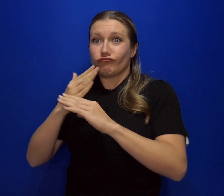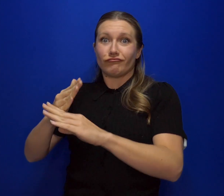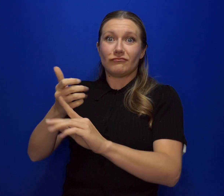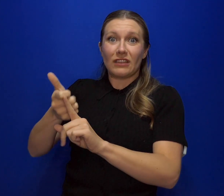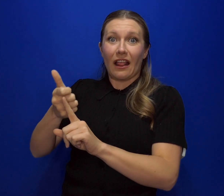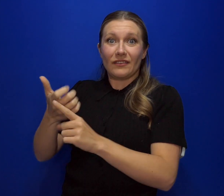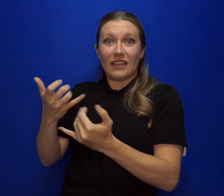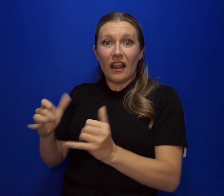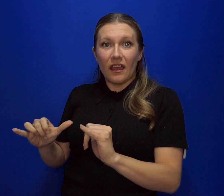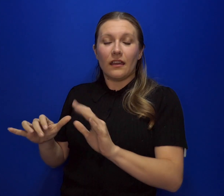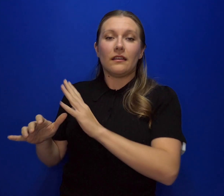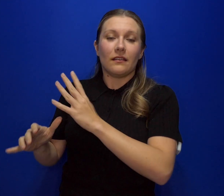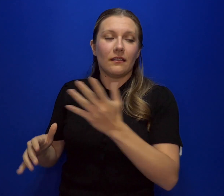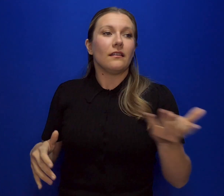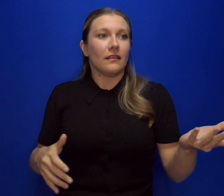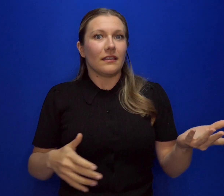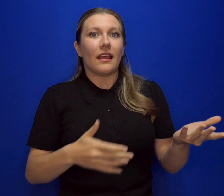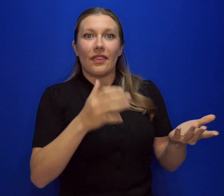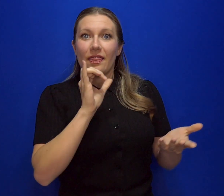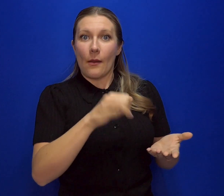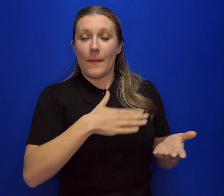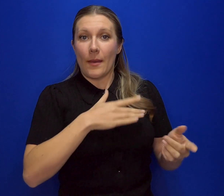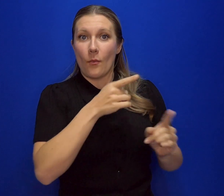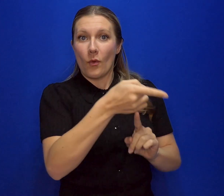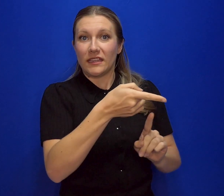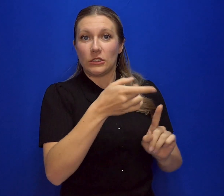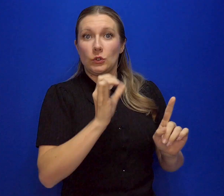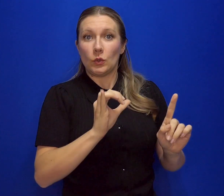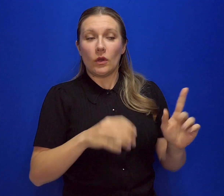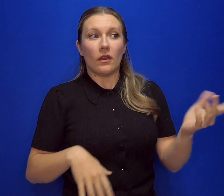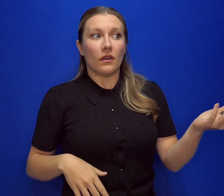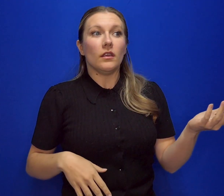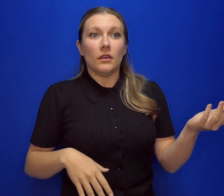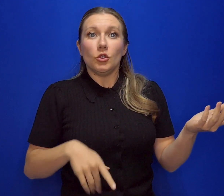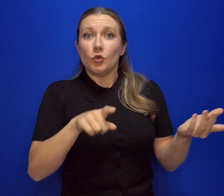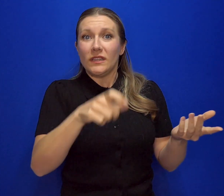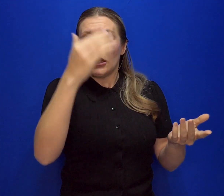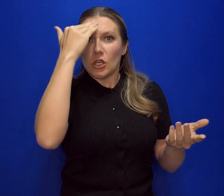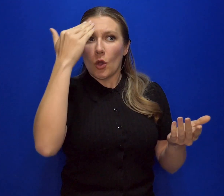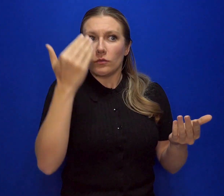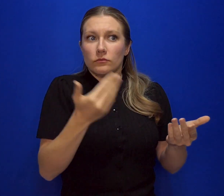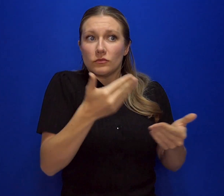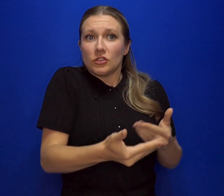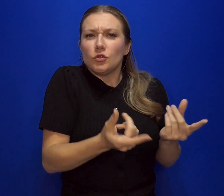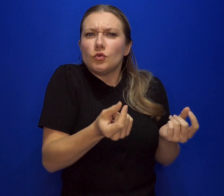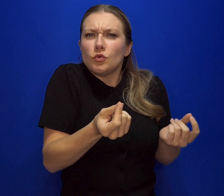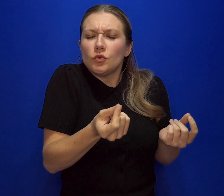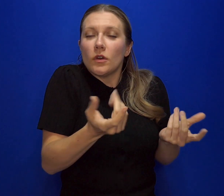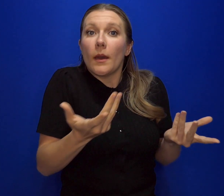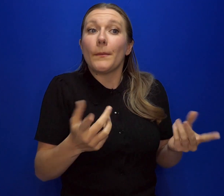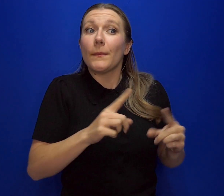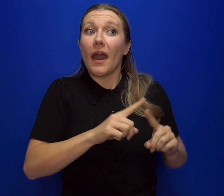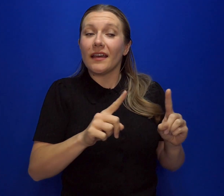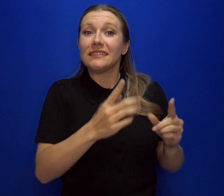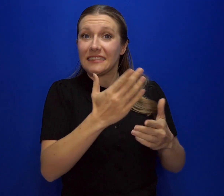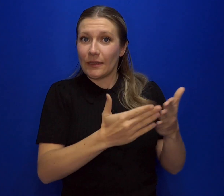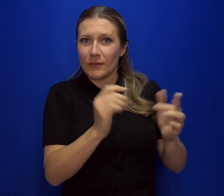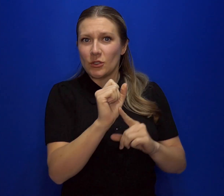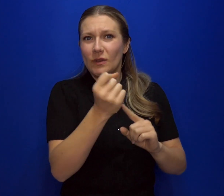happens, So, right. Well, and there is actually what I was going to say, you need to know what to do, but in some